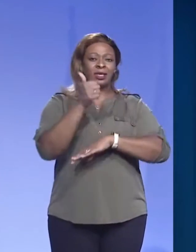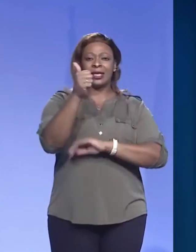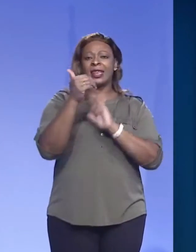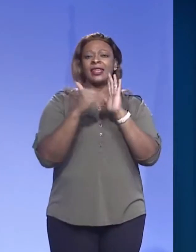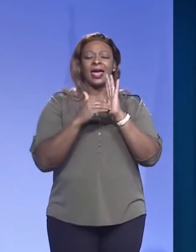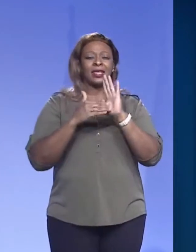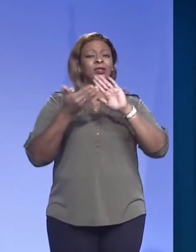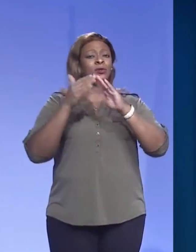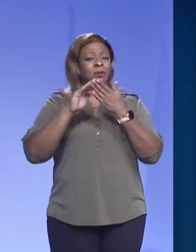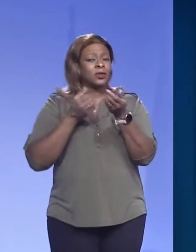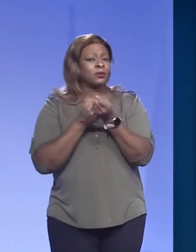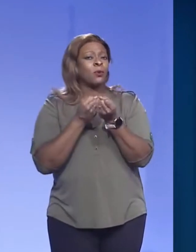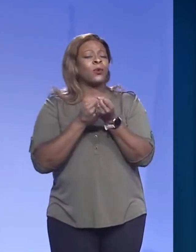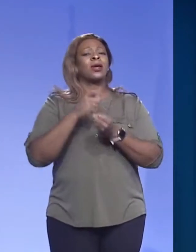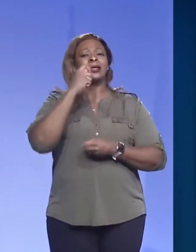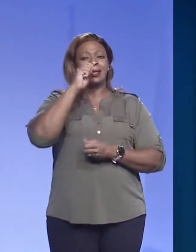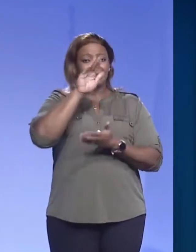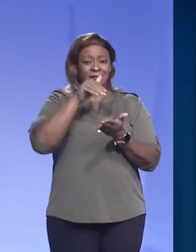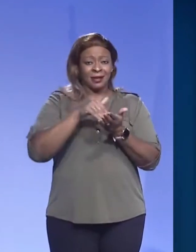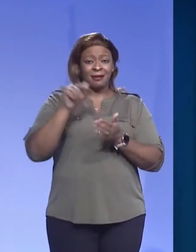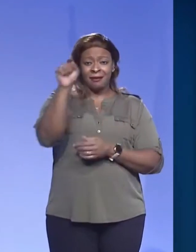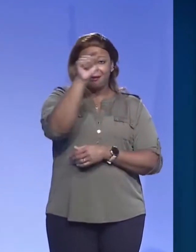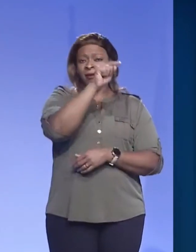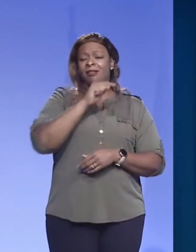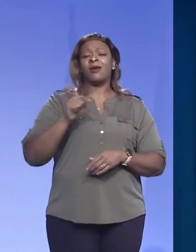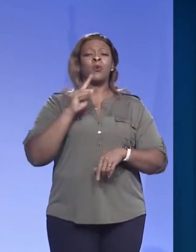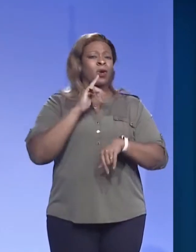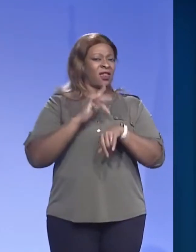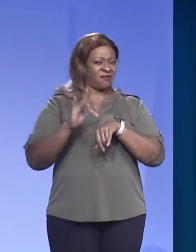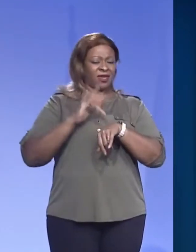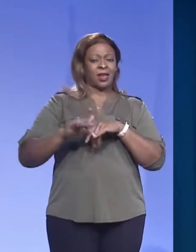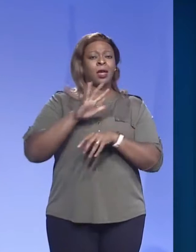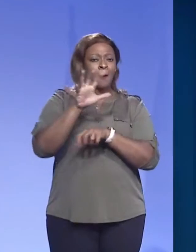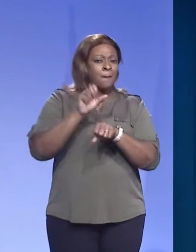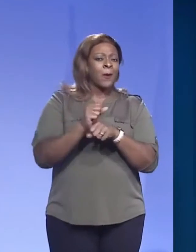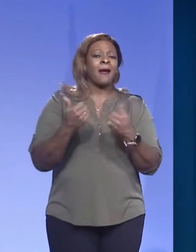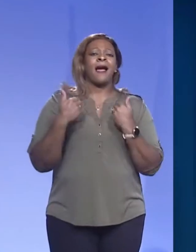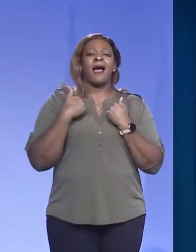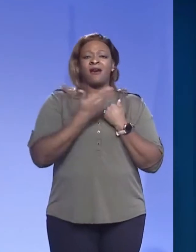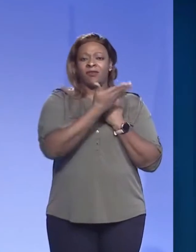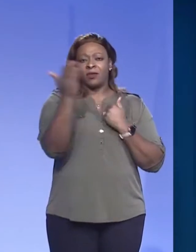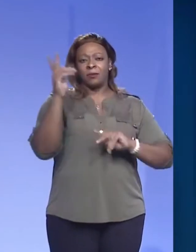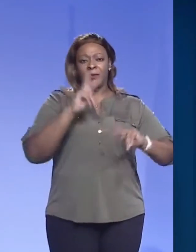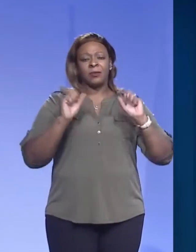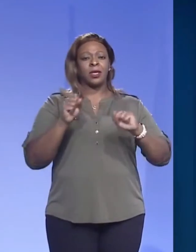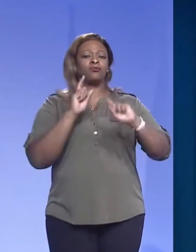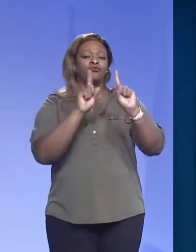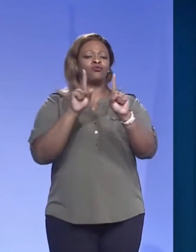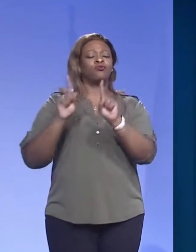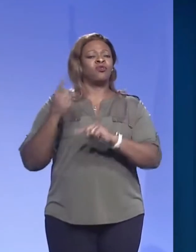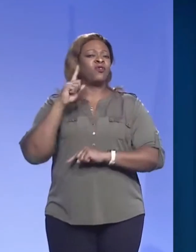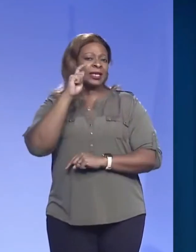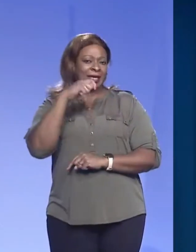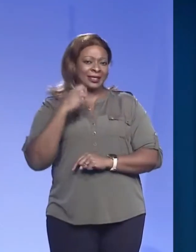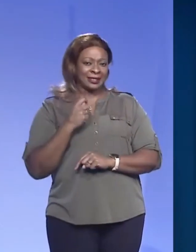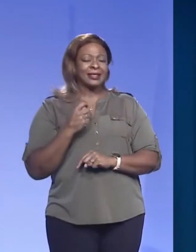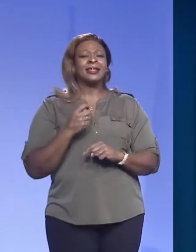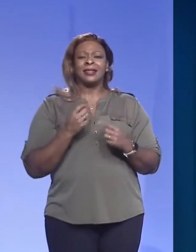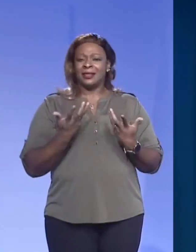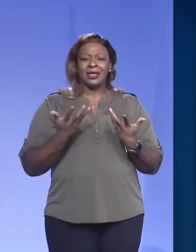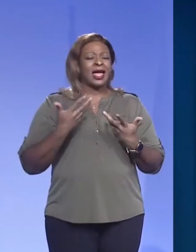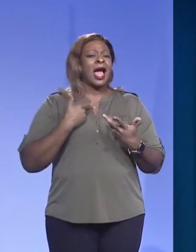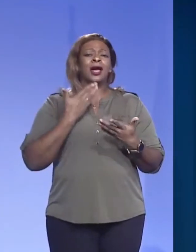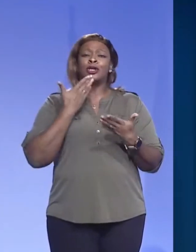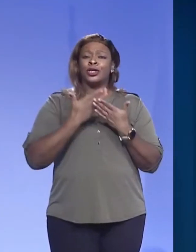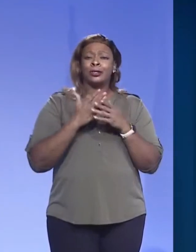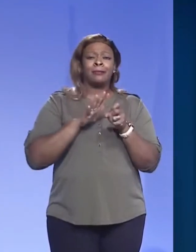10,000 community-supported test slots available, appointments in community sites for people to come in to be tested. And so there is good